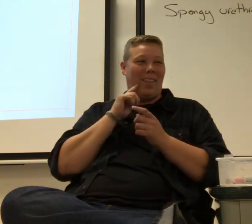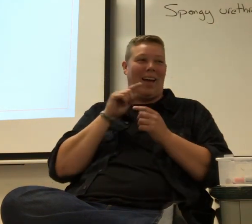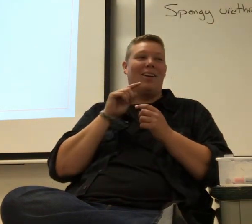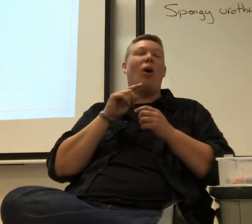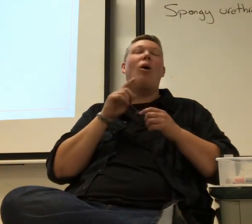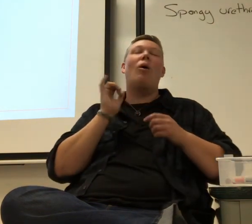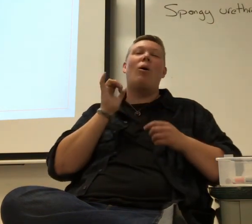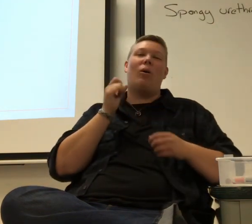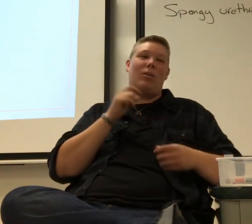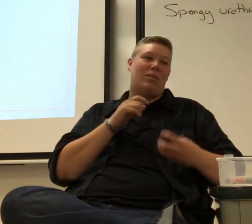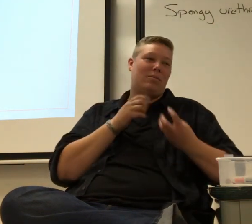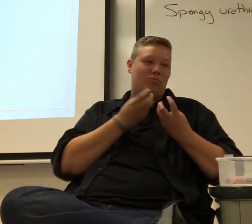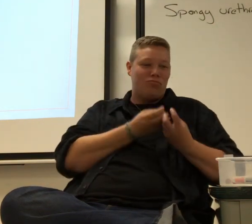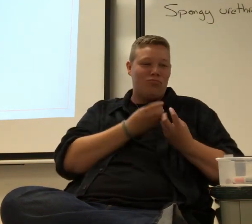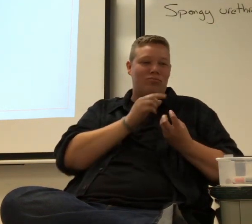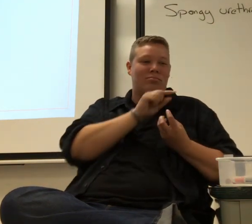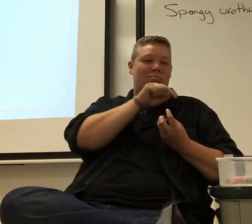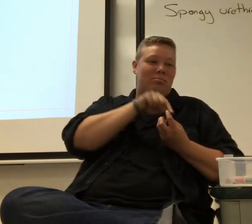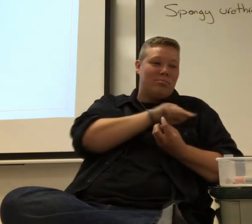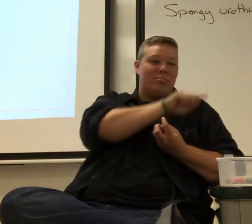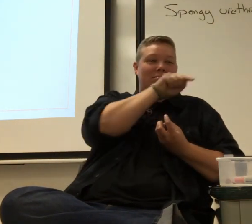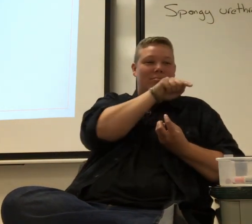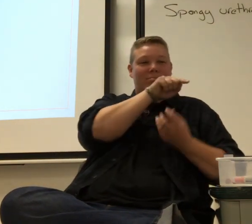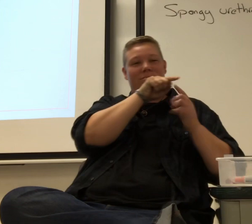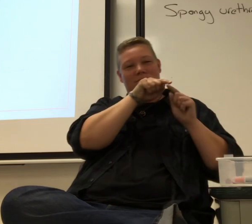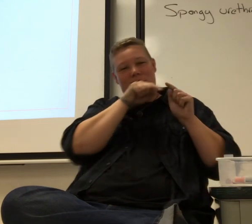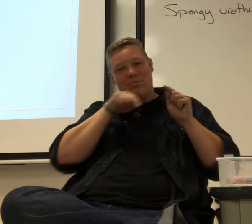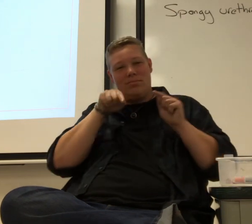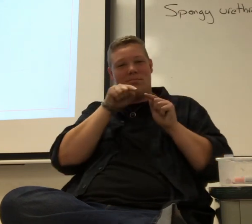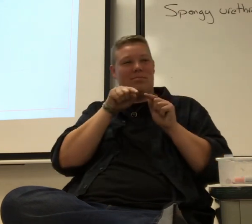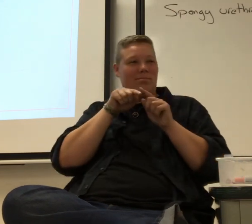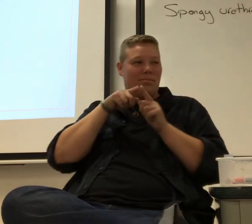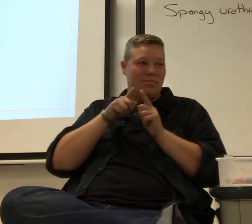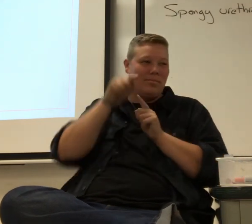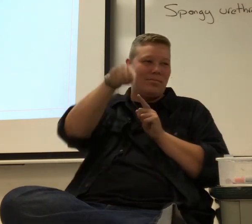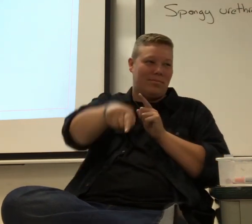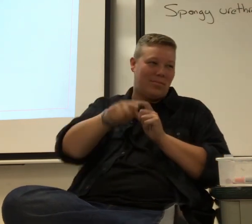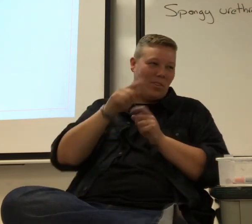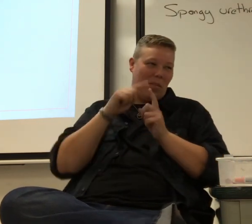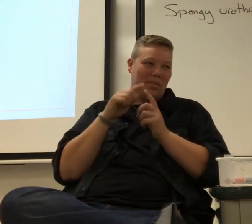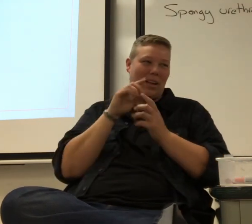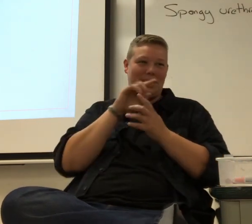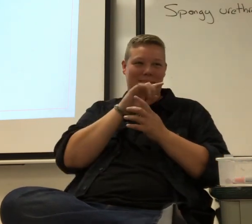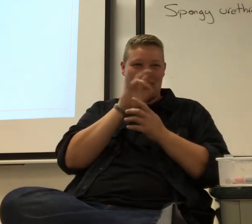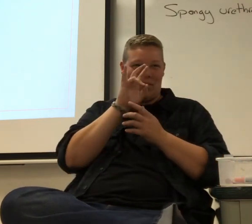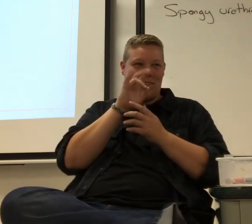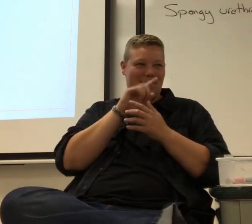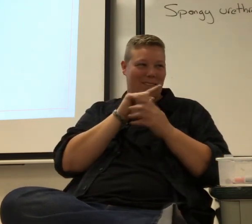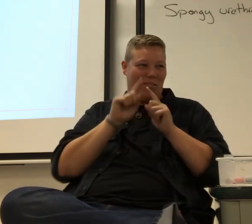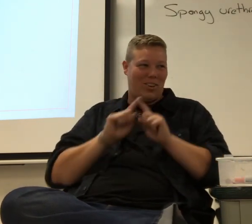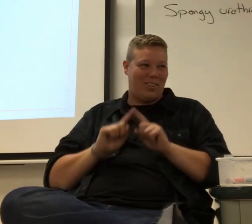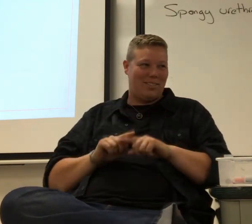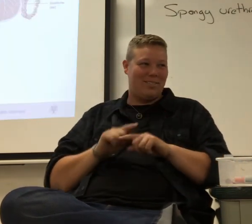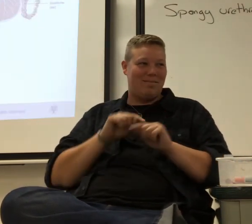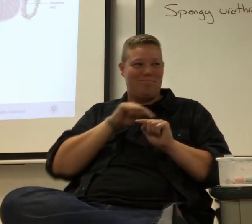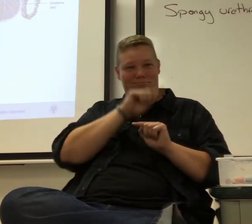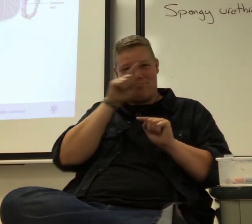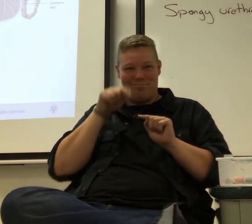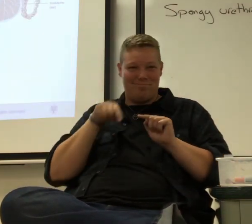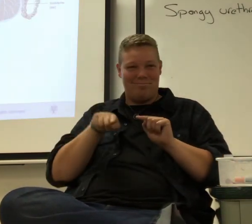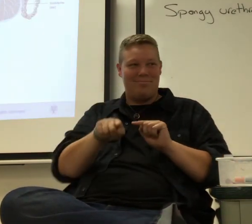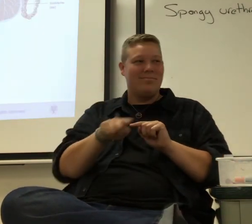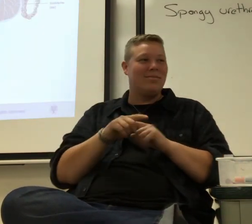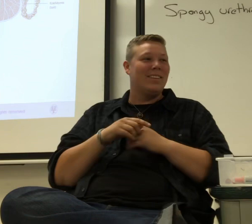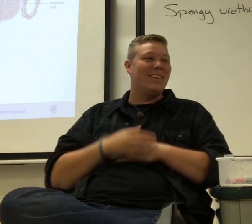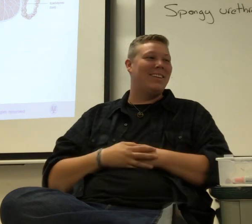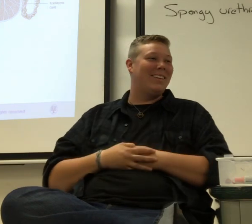vas deferens, ejaculatory duct, N is nothing, urethra, penis. And so to kind of take you through this, I